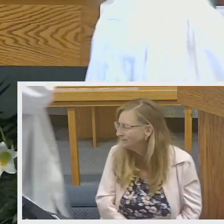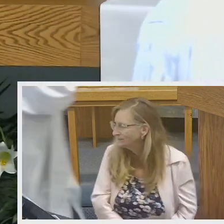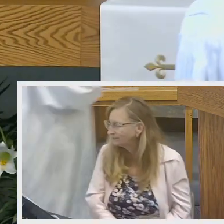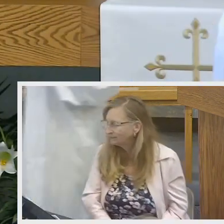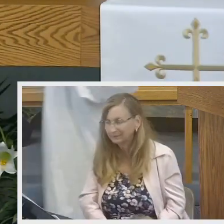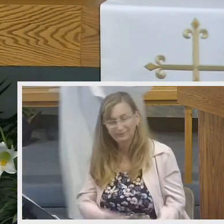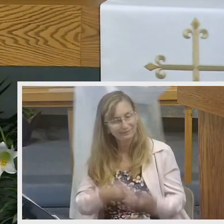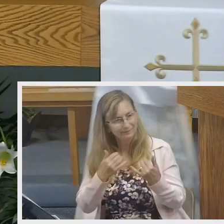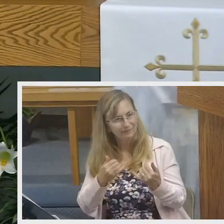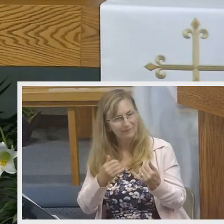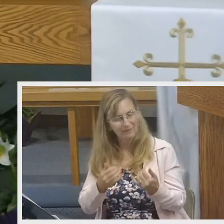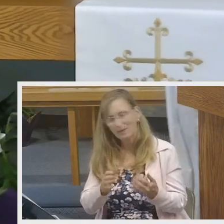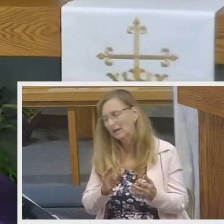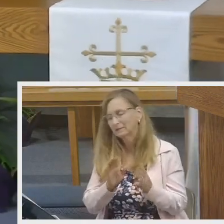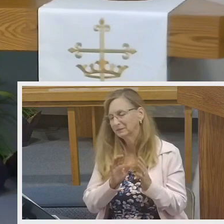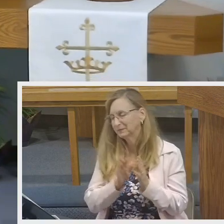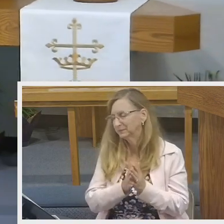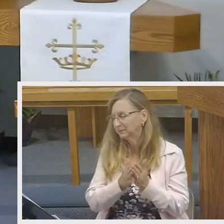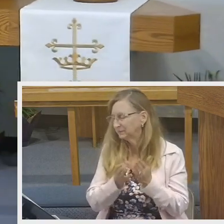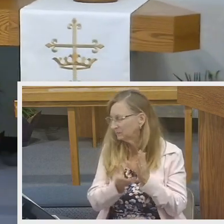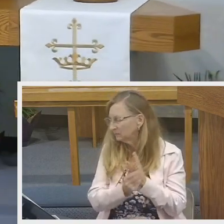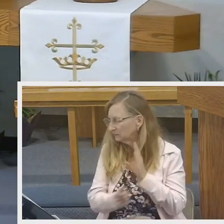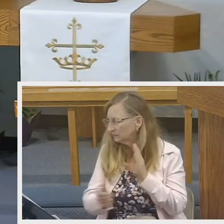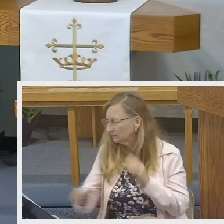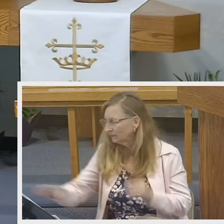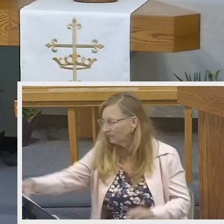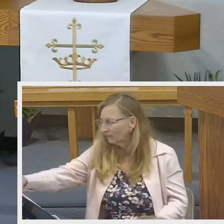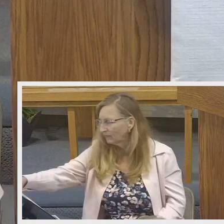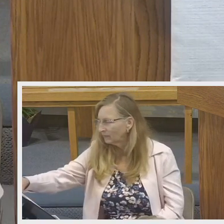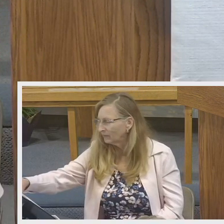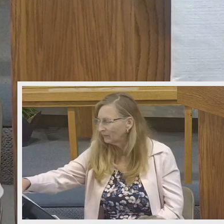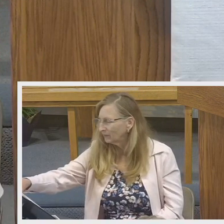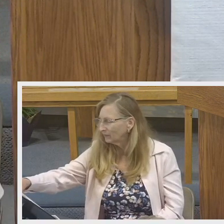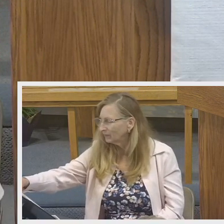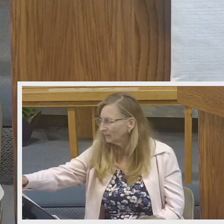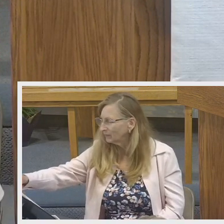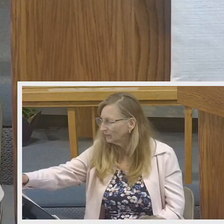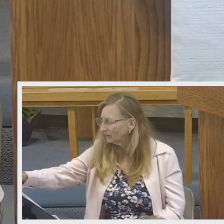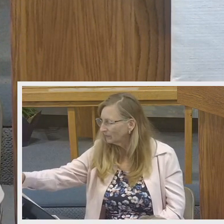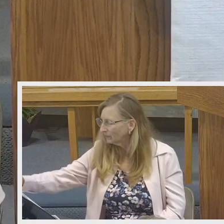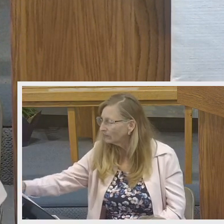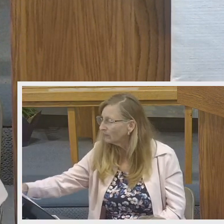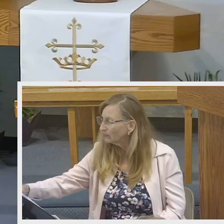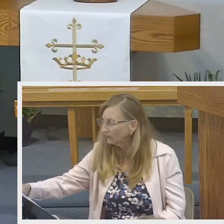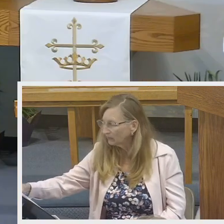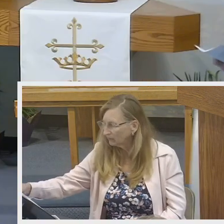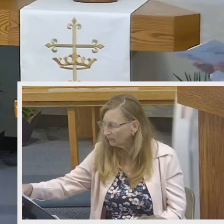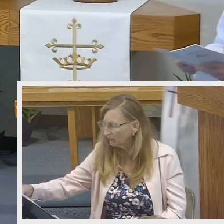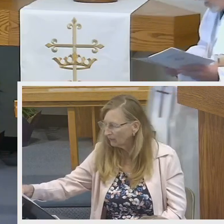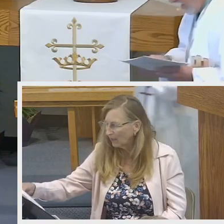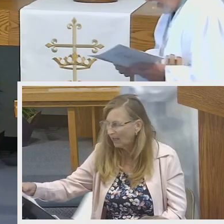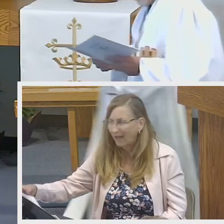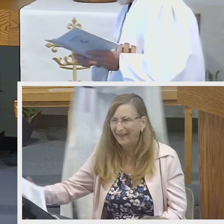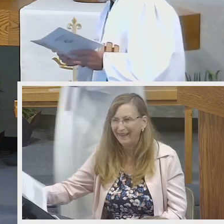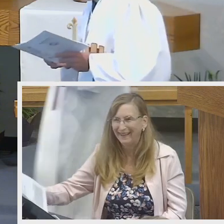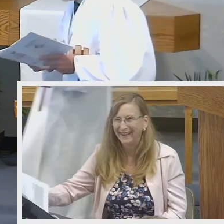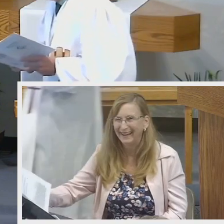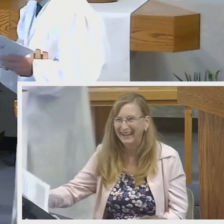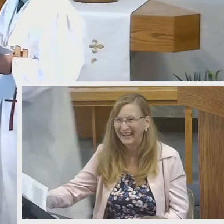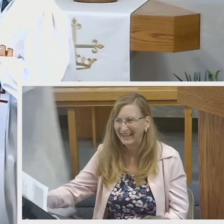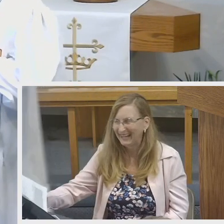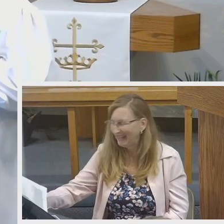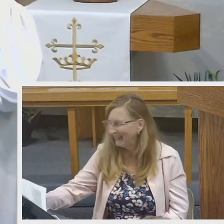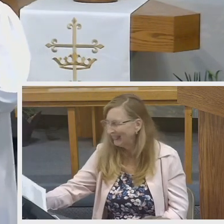Now, if you'll open up your worship folder on what would be page 9, except there's no page numbers, on the